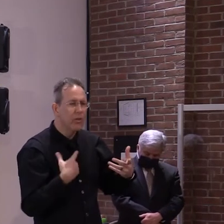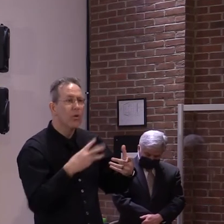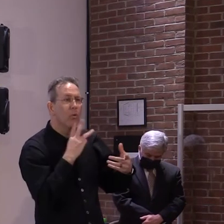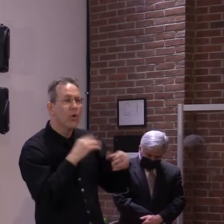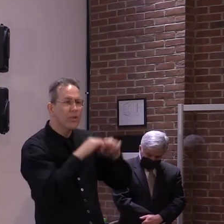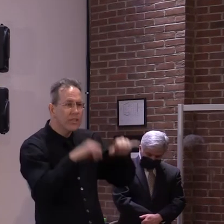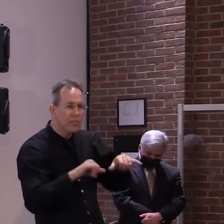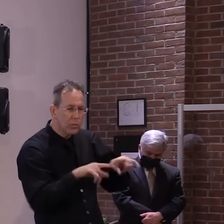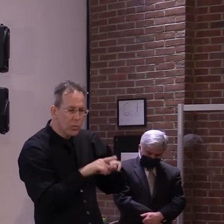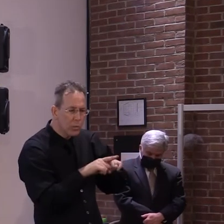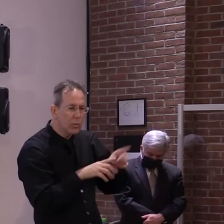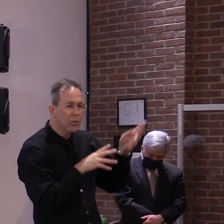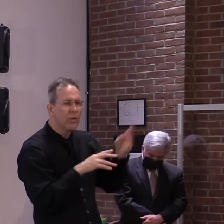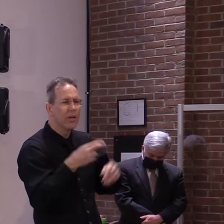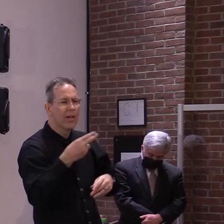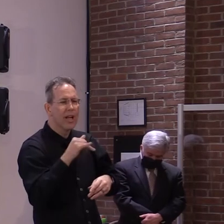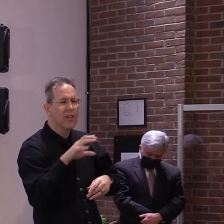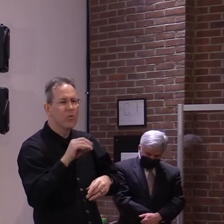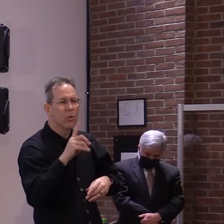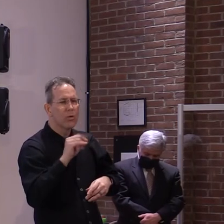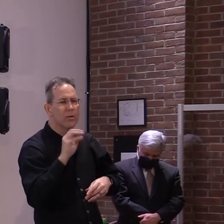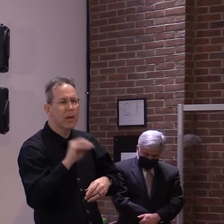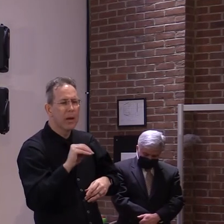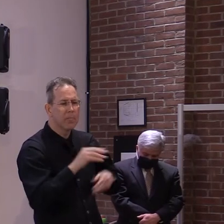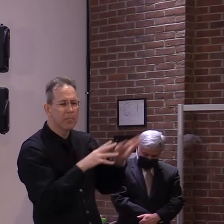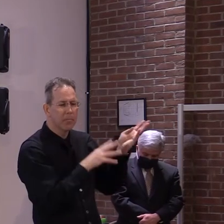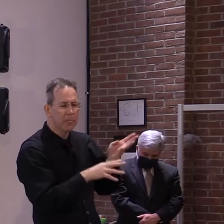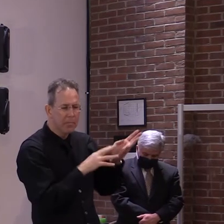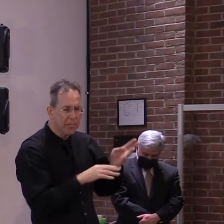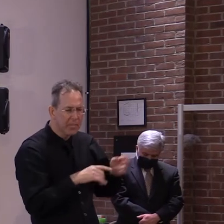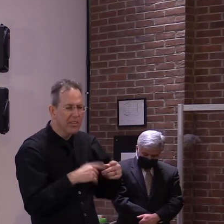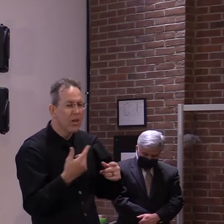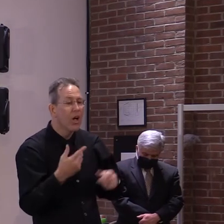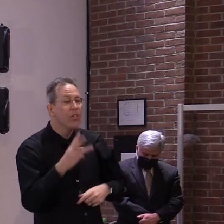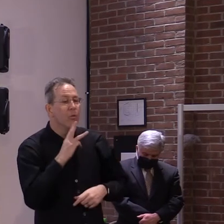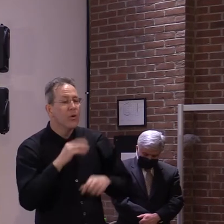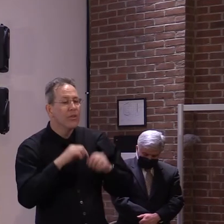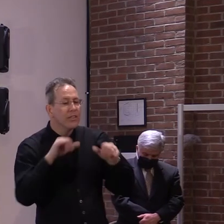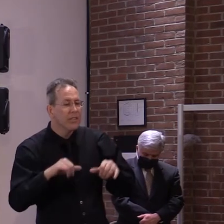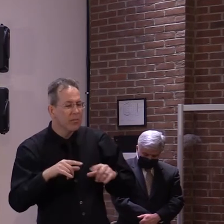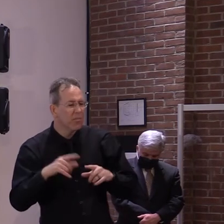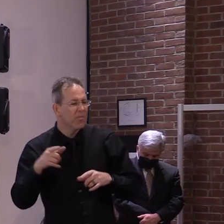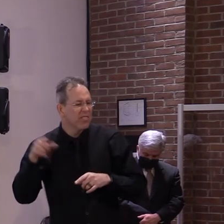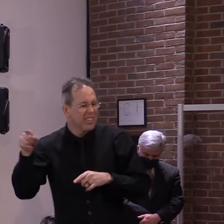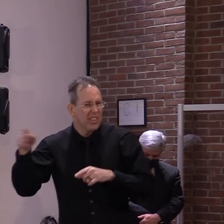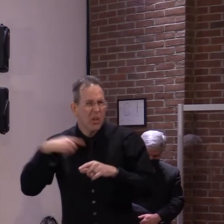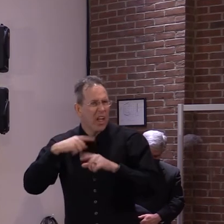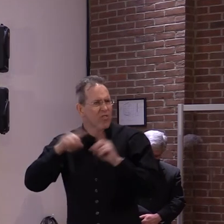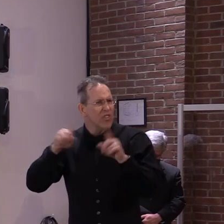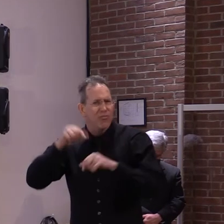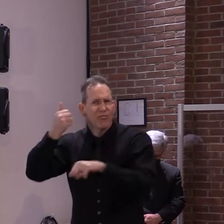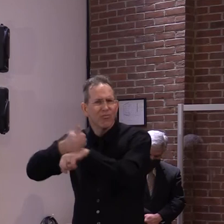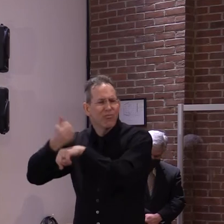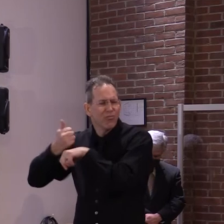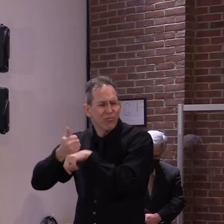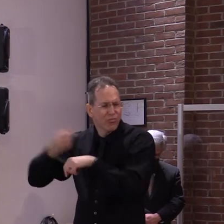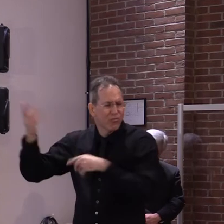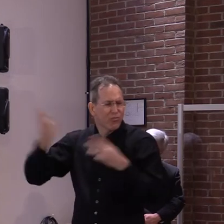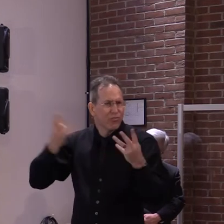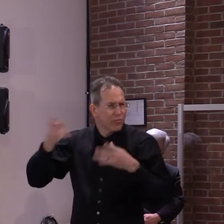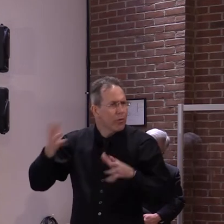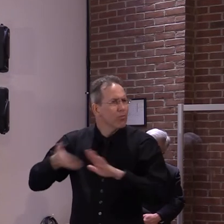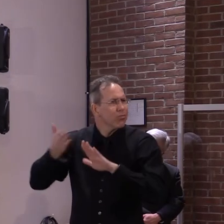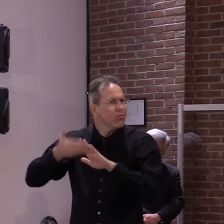offshore wind if it's available as well as solar um as well as uh some still nuclear um so